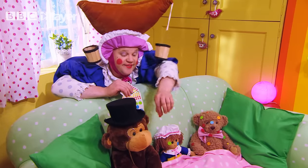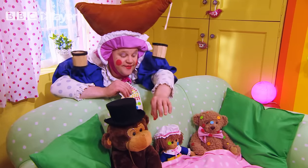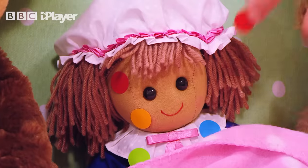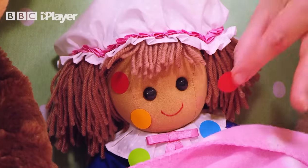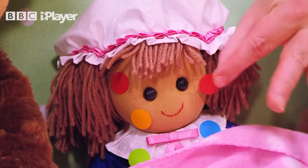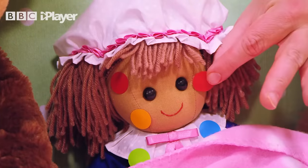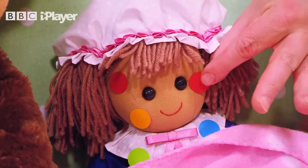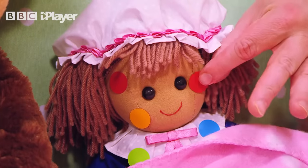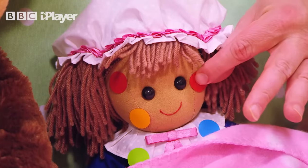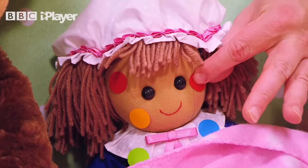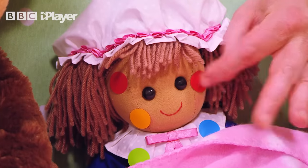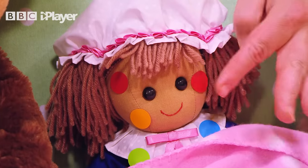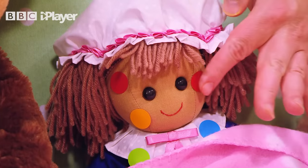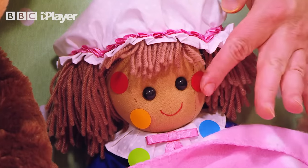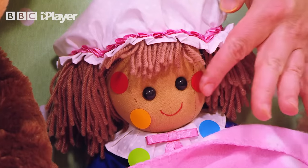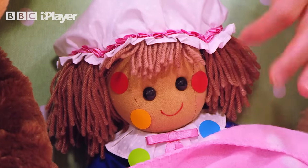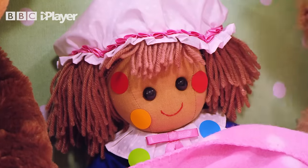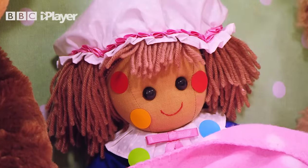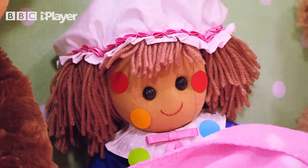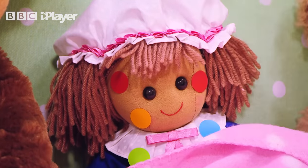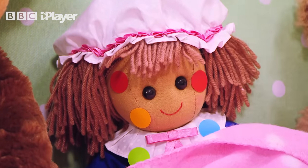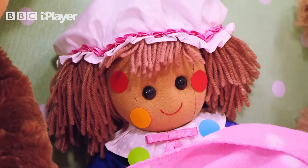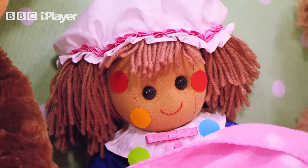let's see now. Find a plaster.